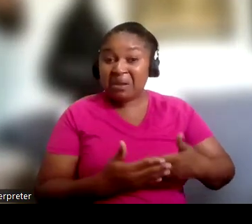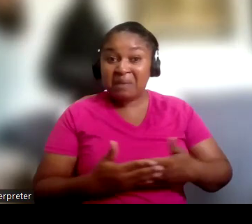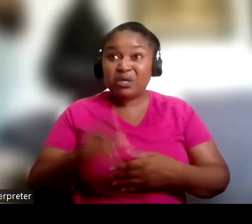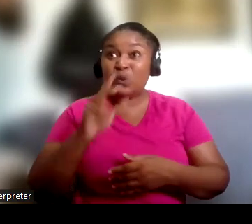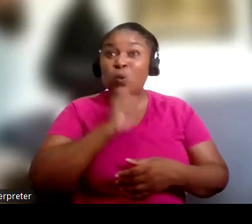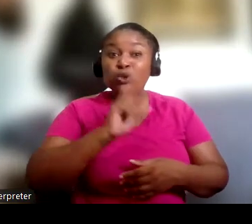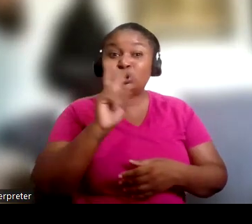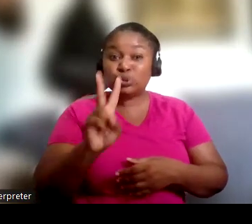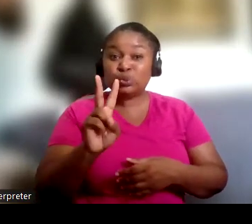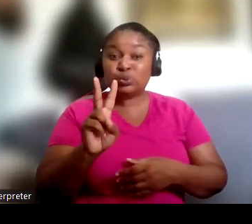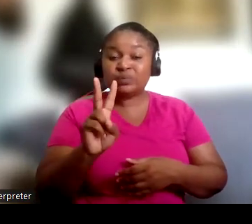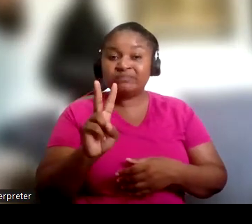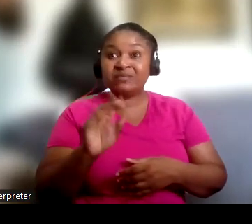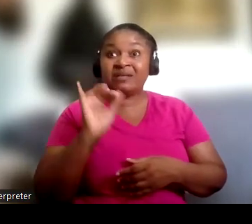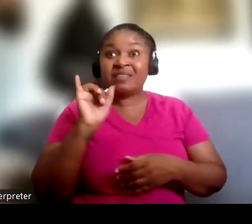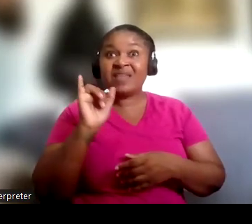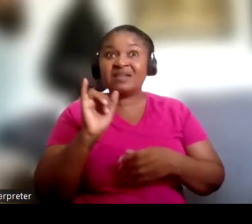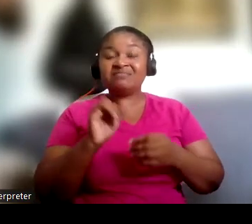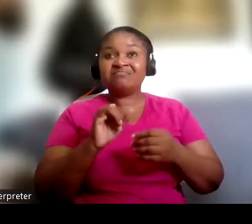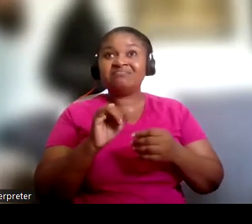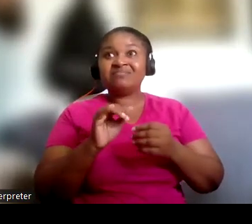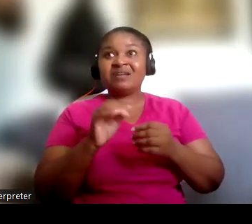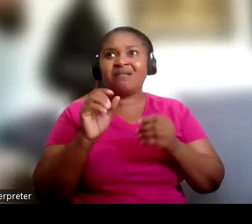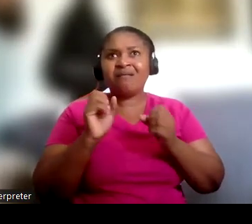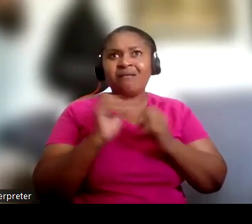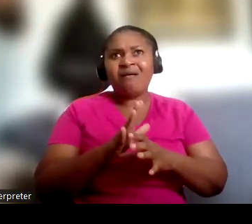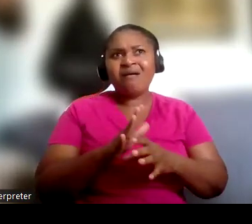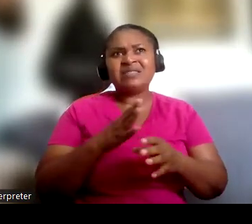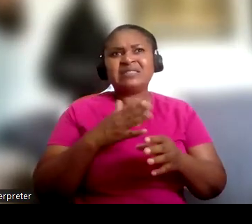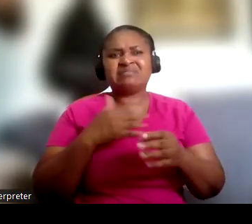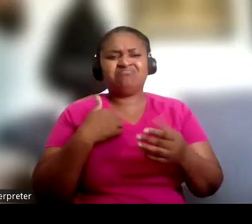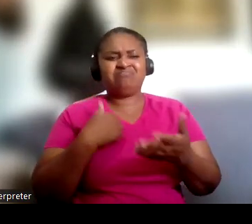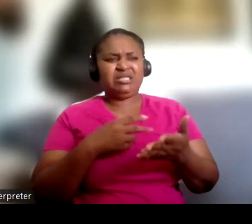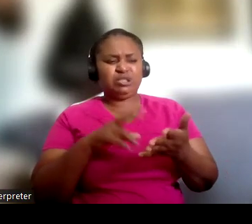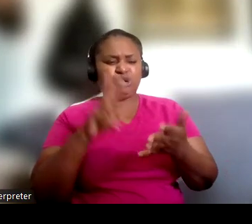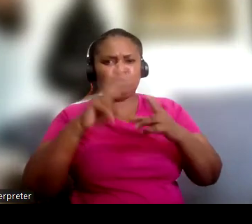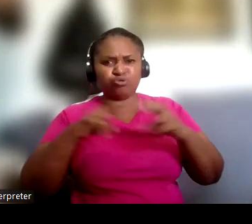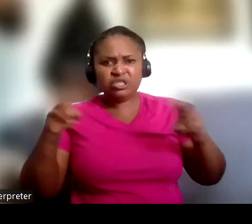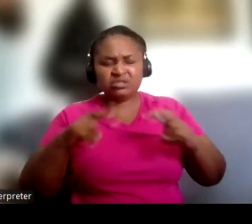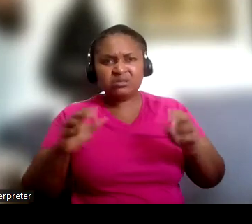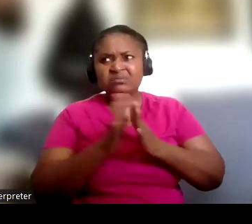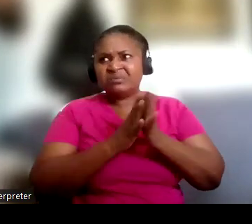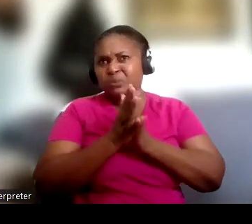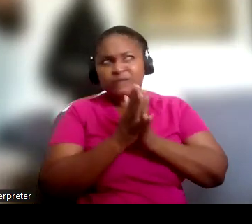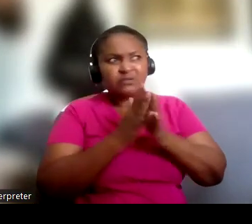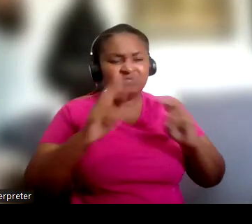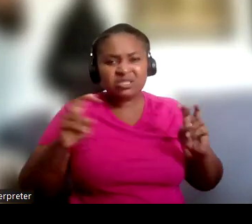the spark for some research. And the research that I did at